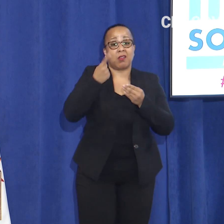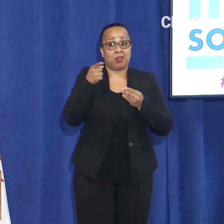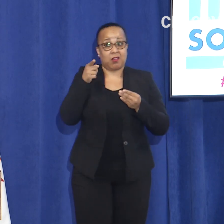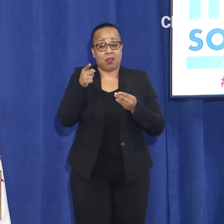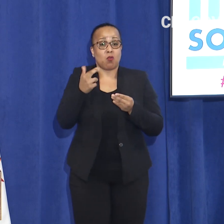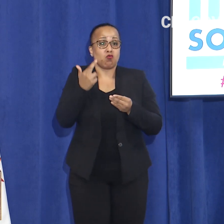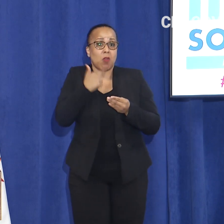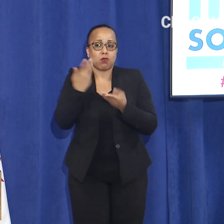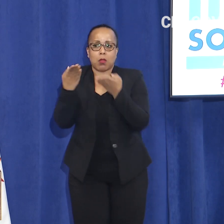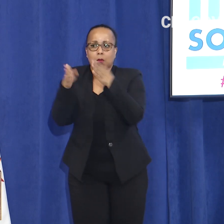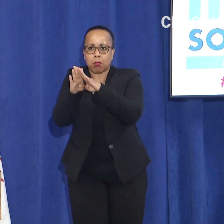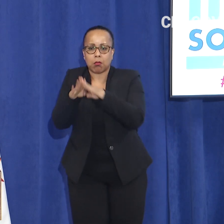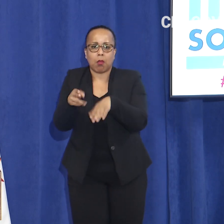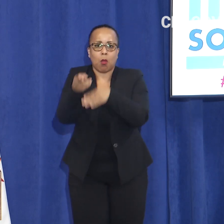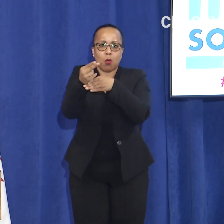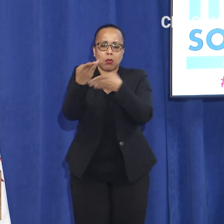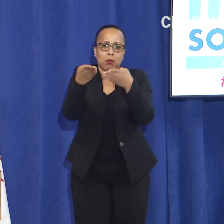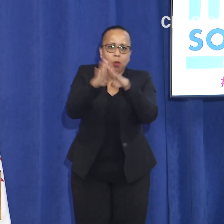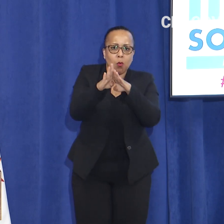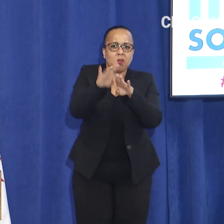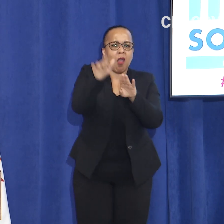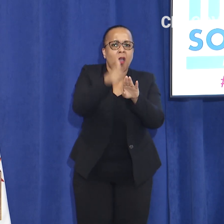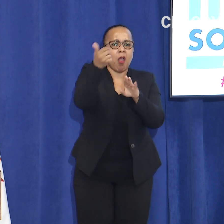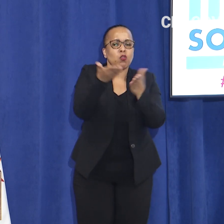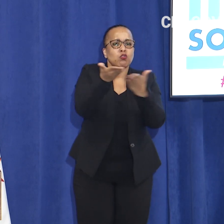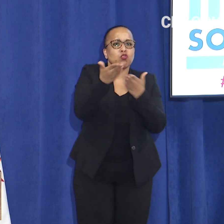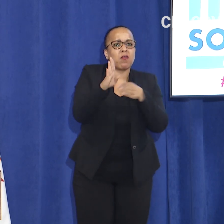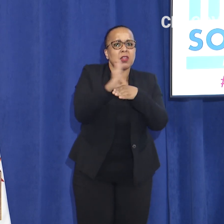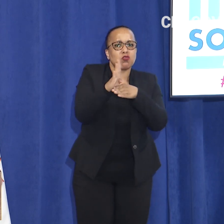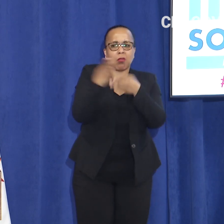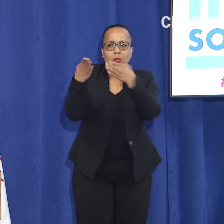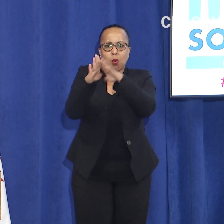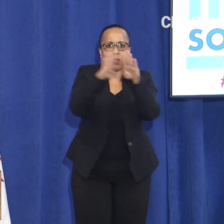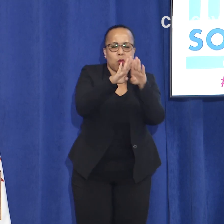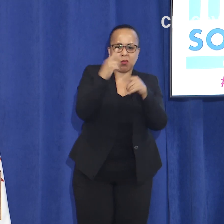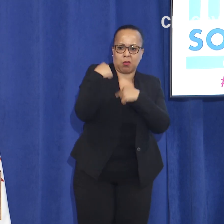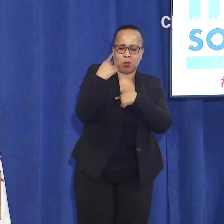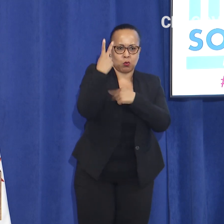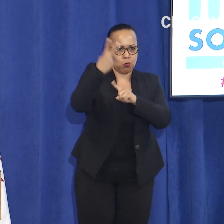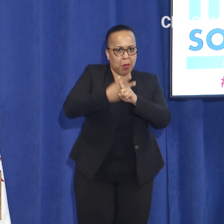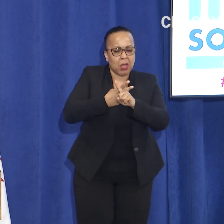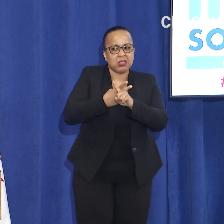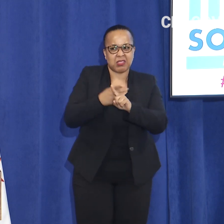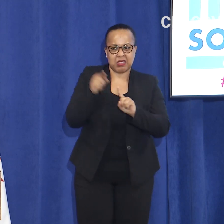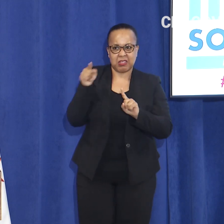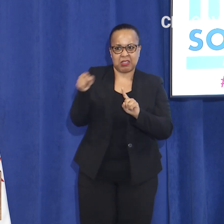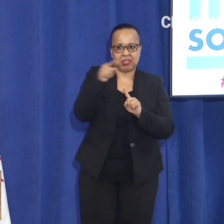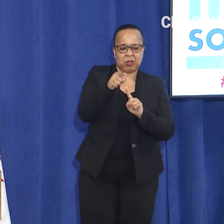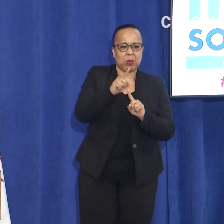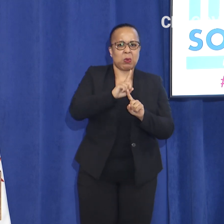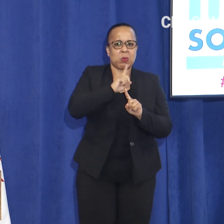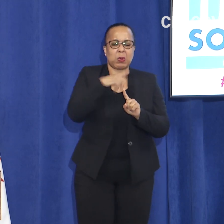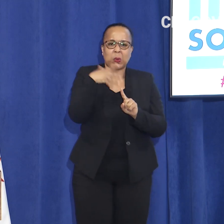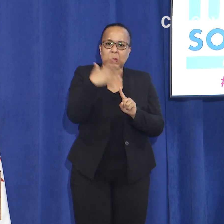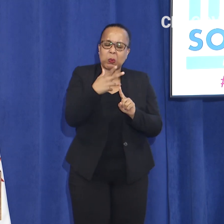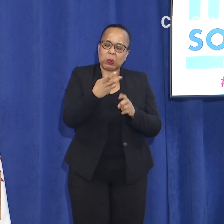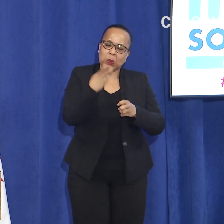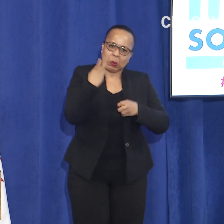of restaurants and hotels and other service industries over the last 2 months has had a devastating